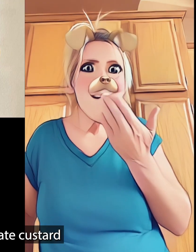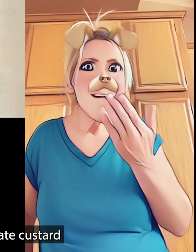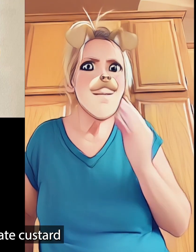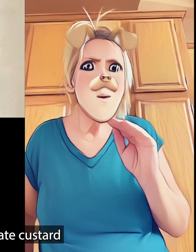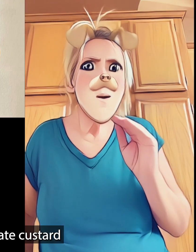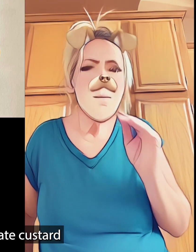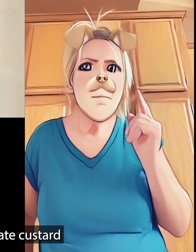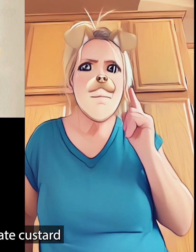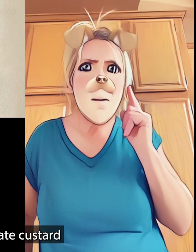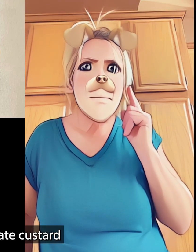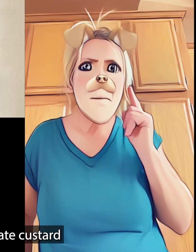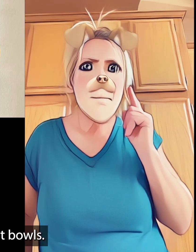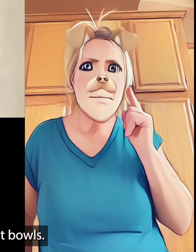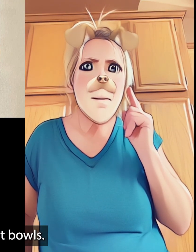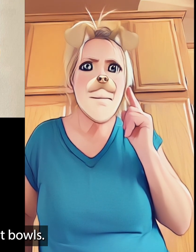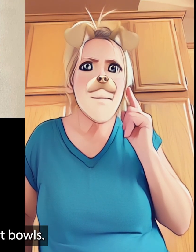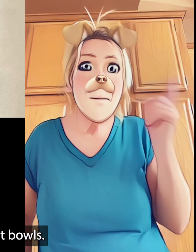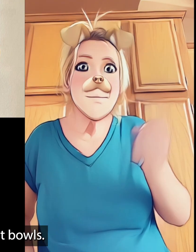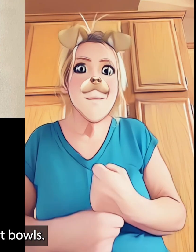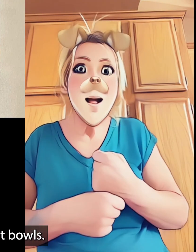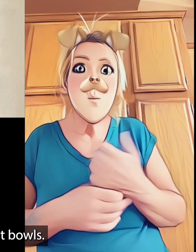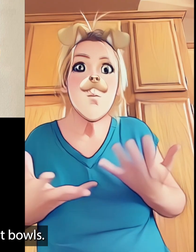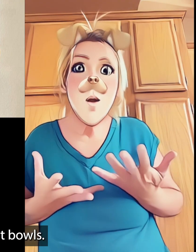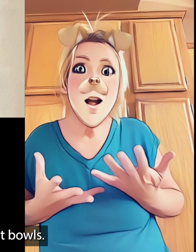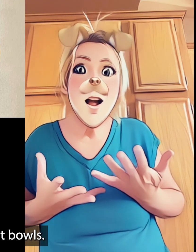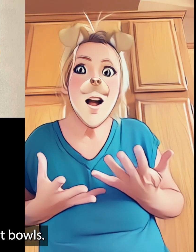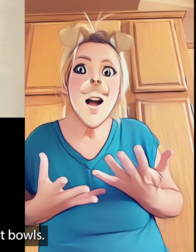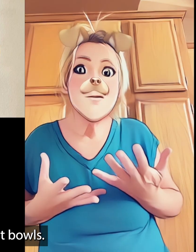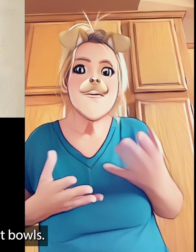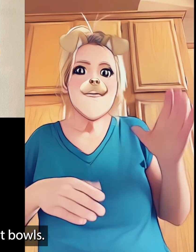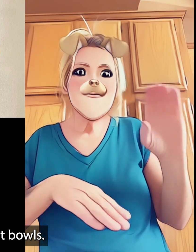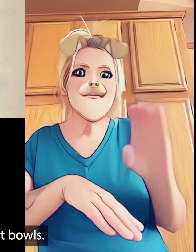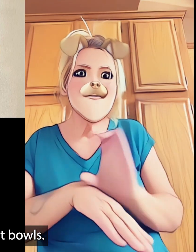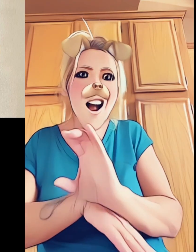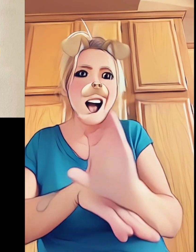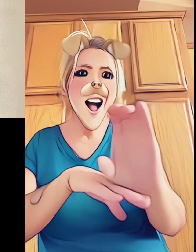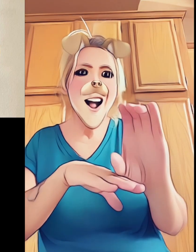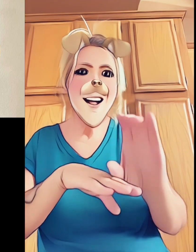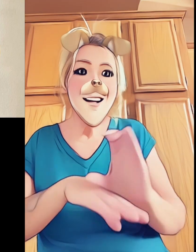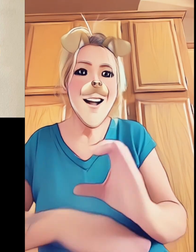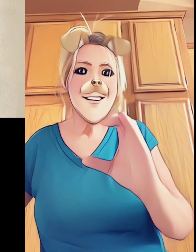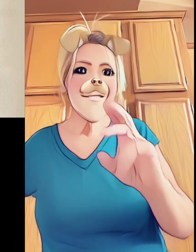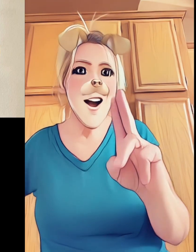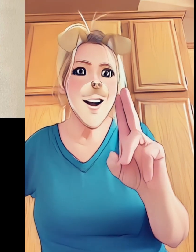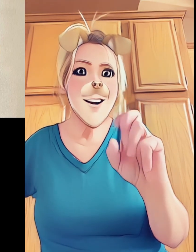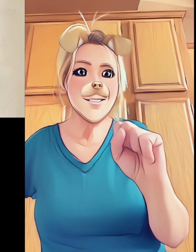The sound of chocolate custard filling their dessert bowls.